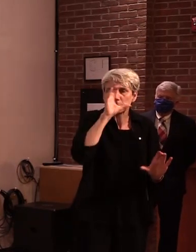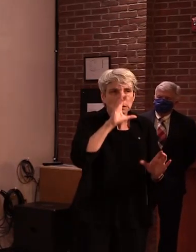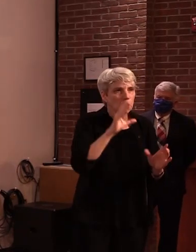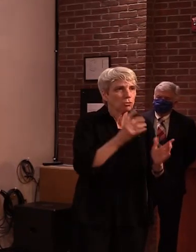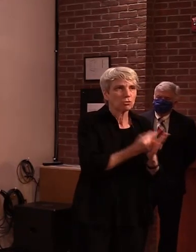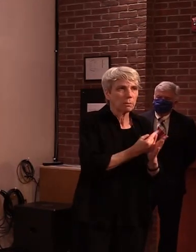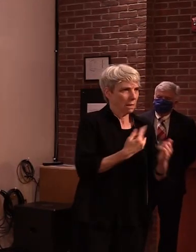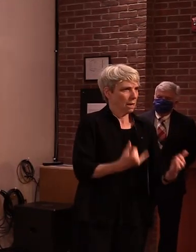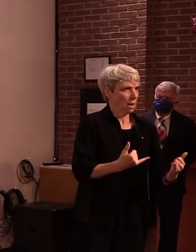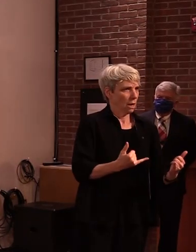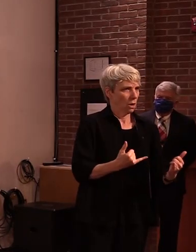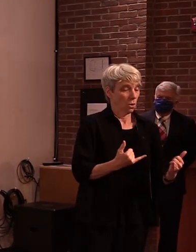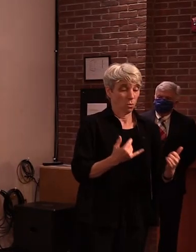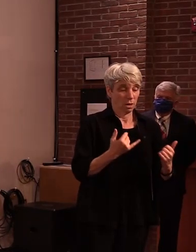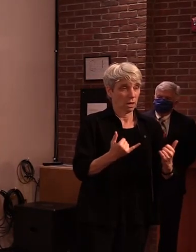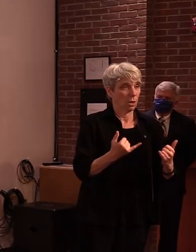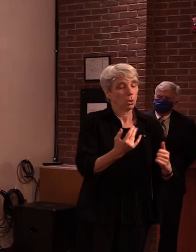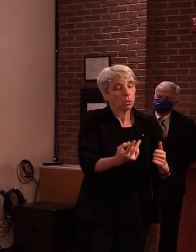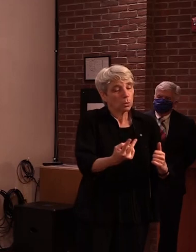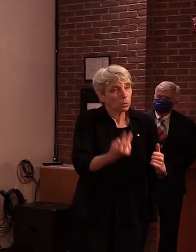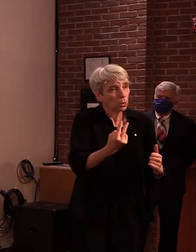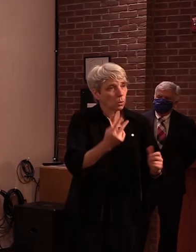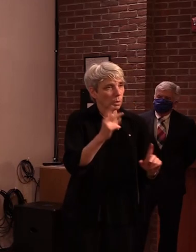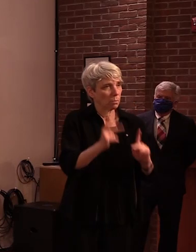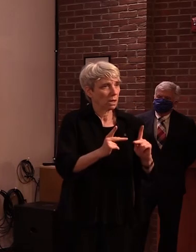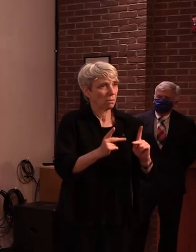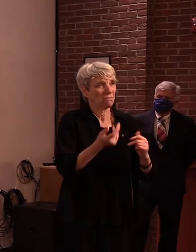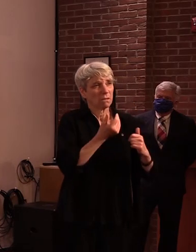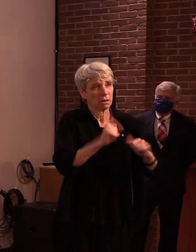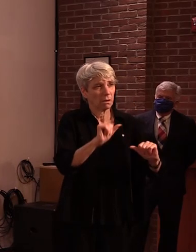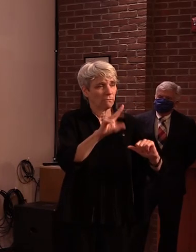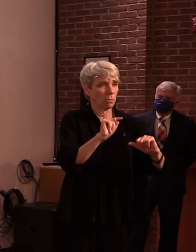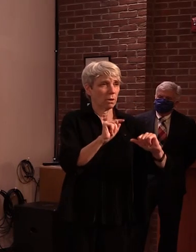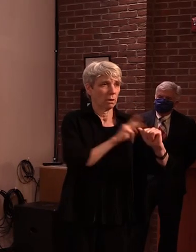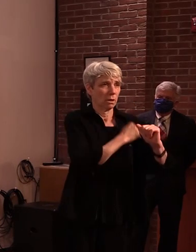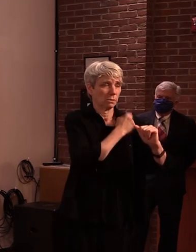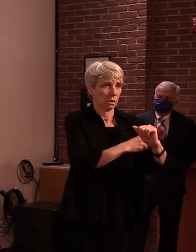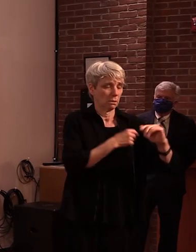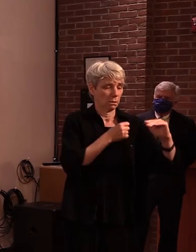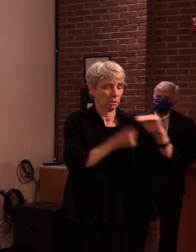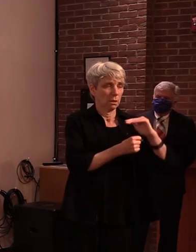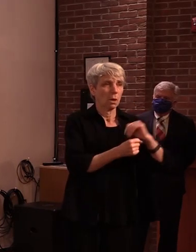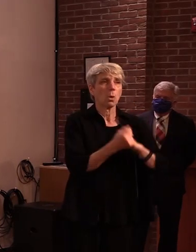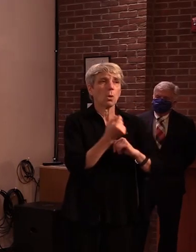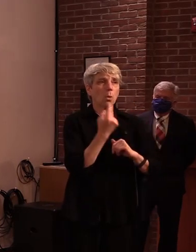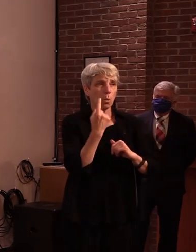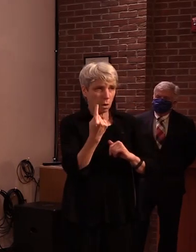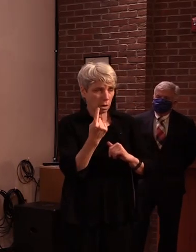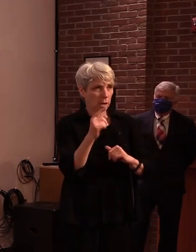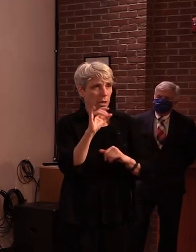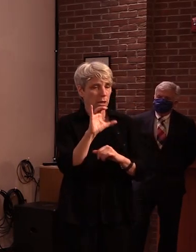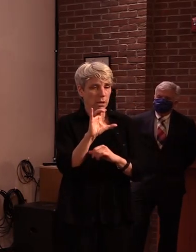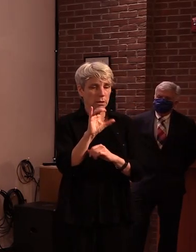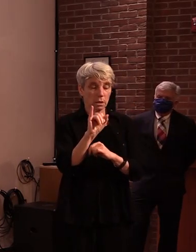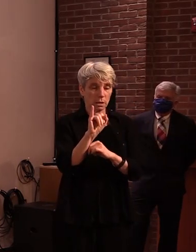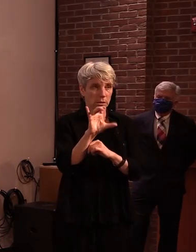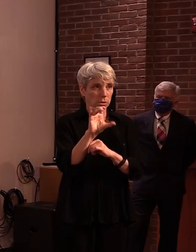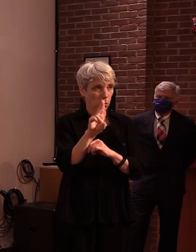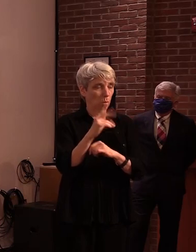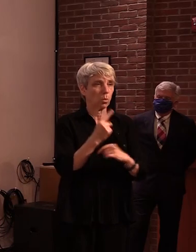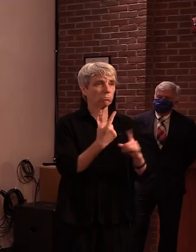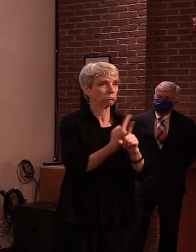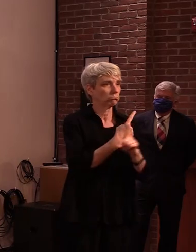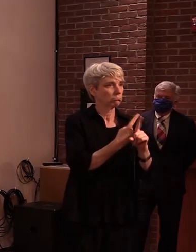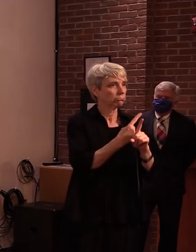in our hospitals right now being treated for COVID, one in ICU. So we don't have a high